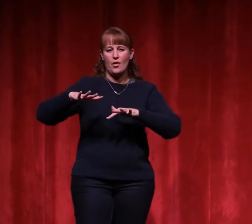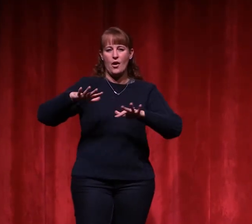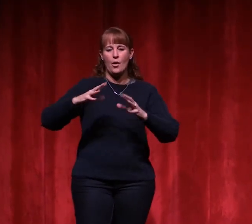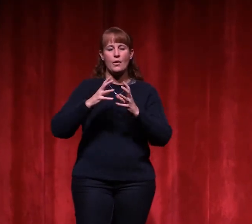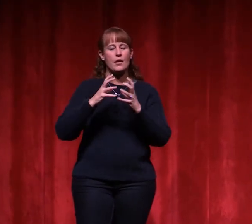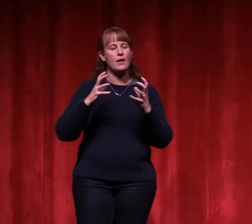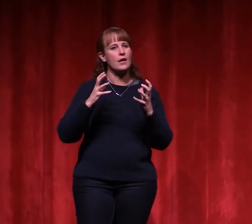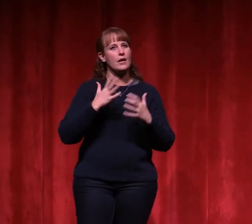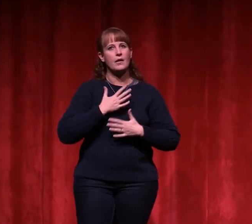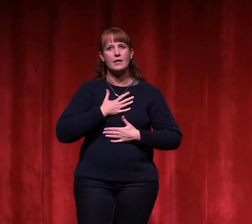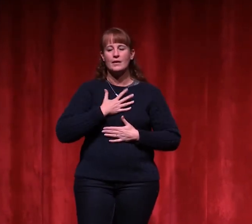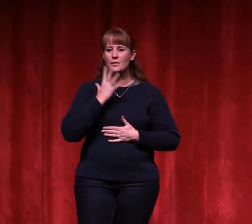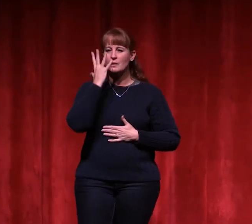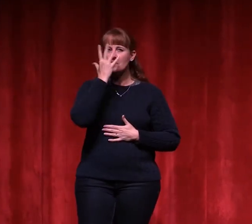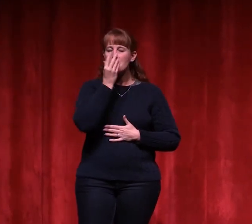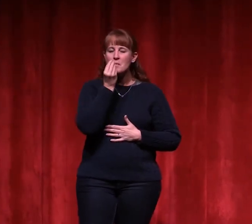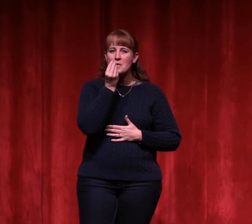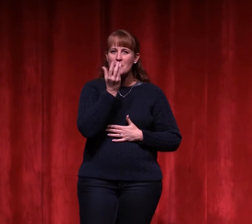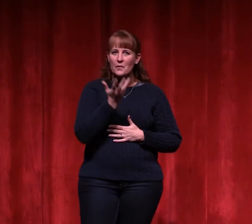so beautiful.